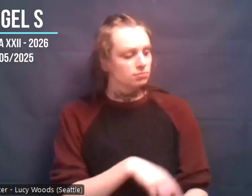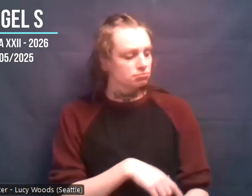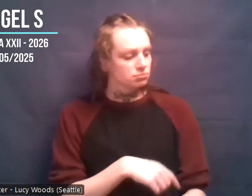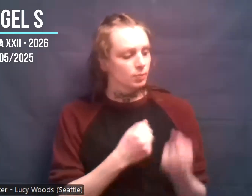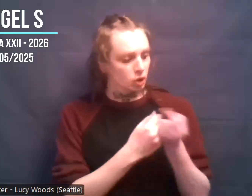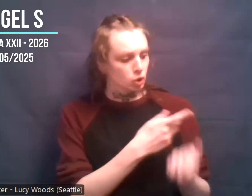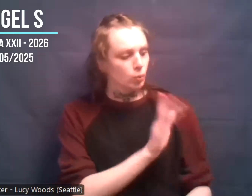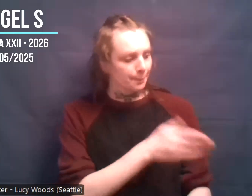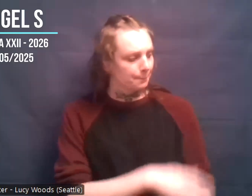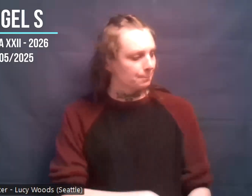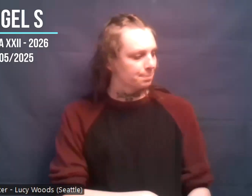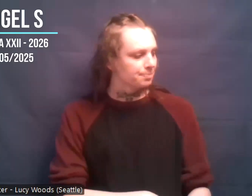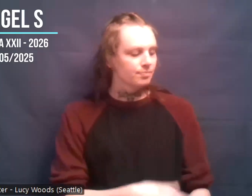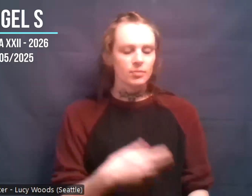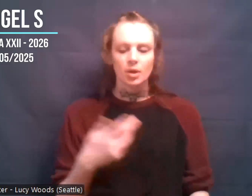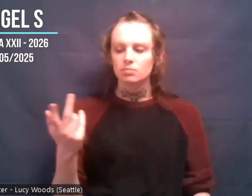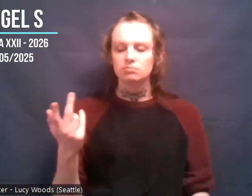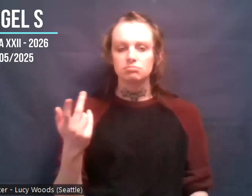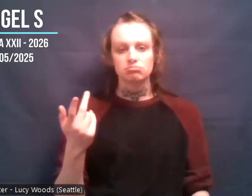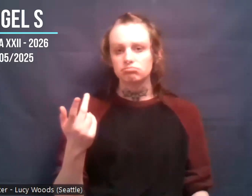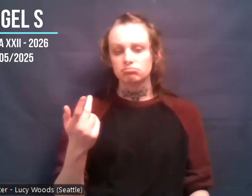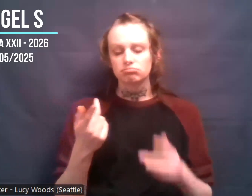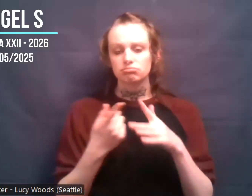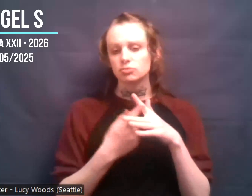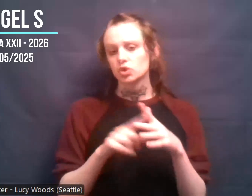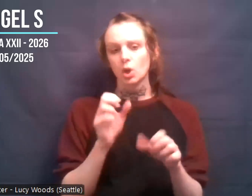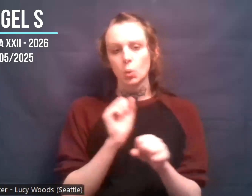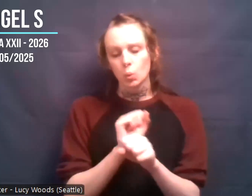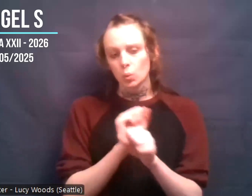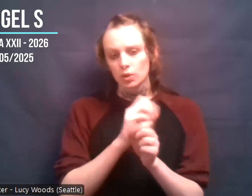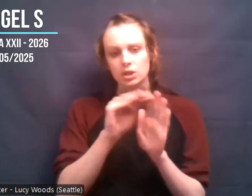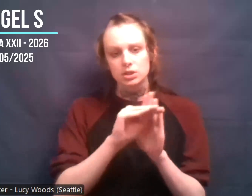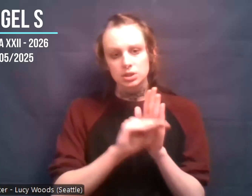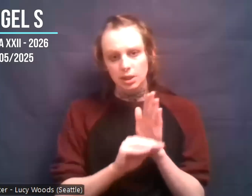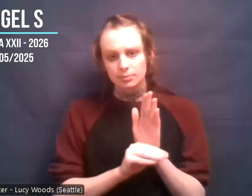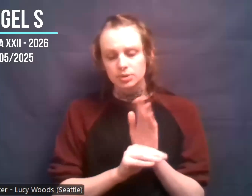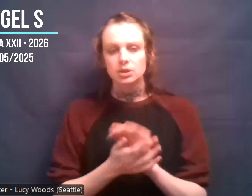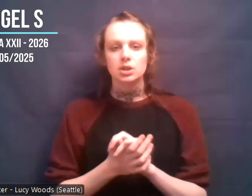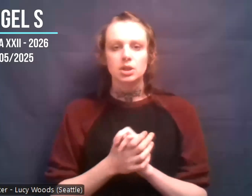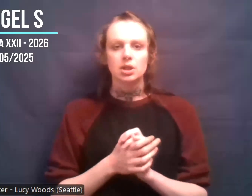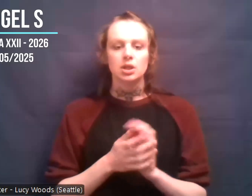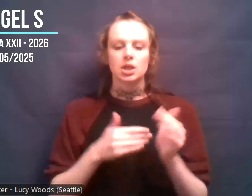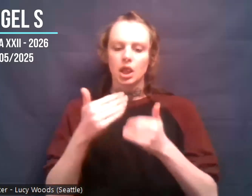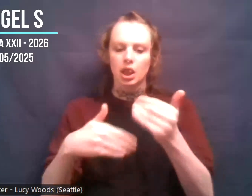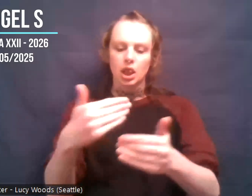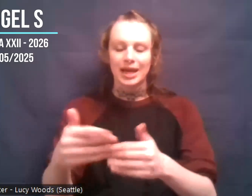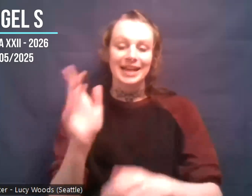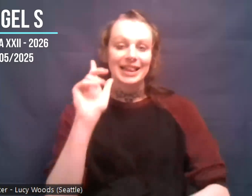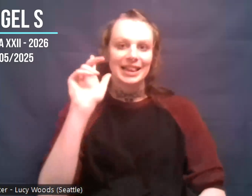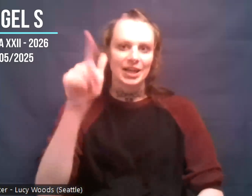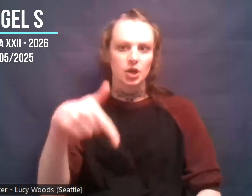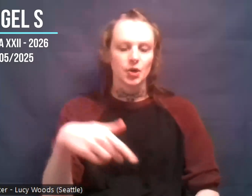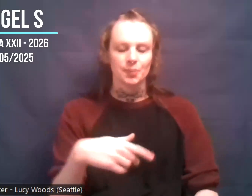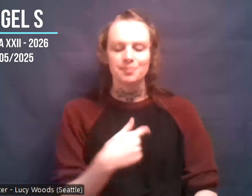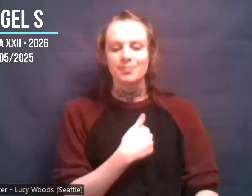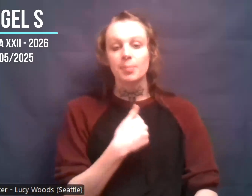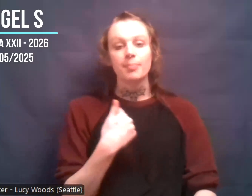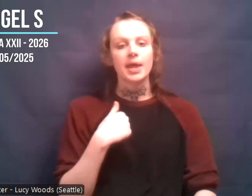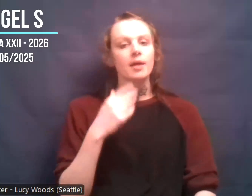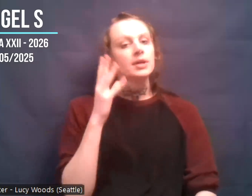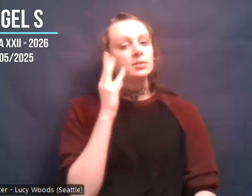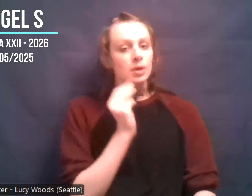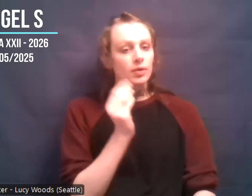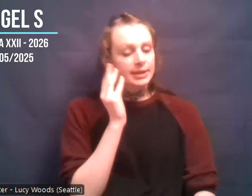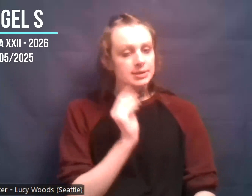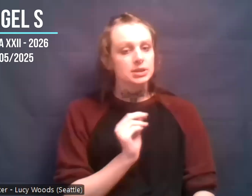started working these steps. And I'm going to fast forward a bit, but I had an experience, and for a